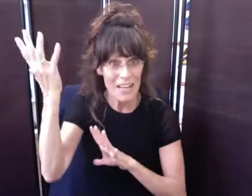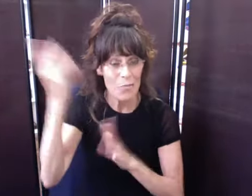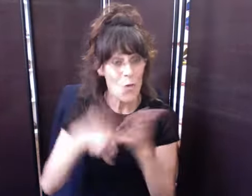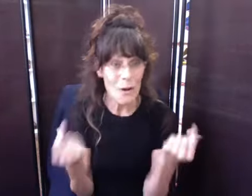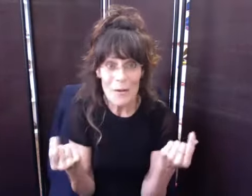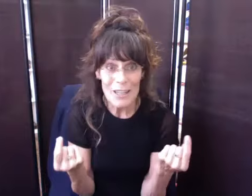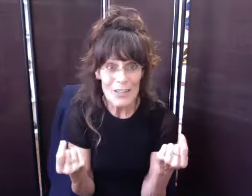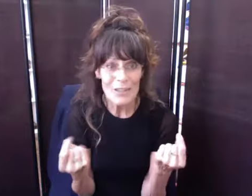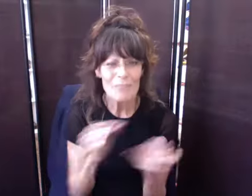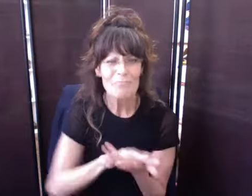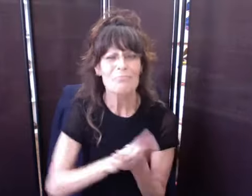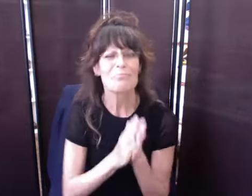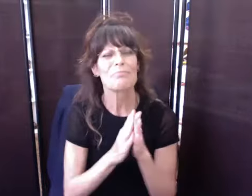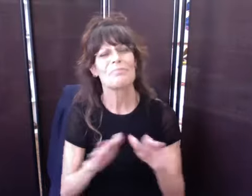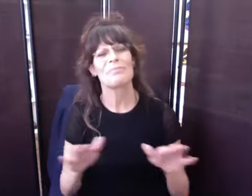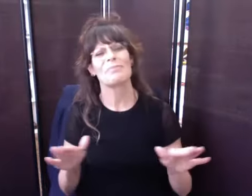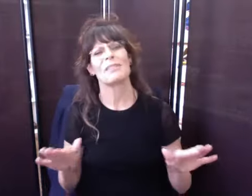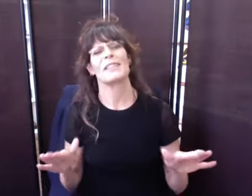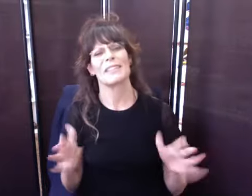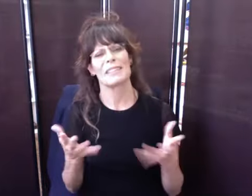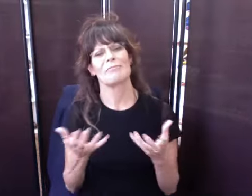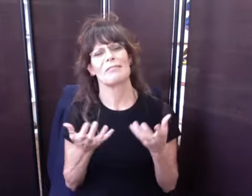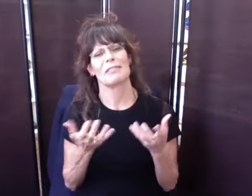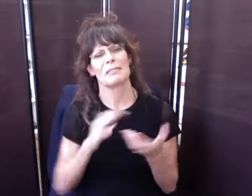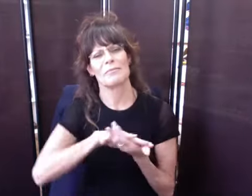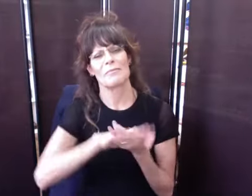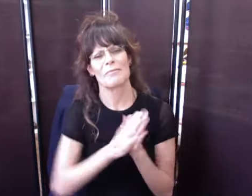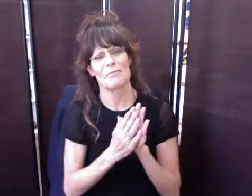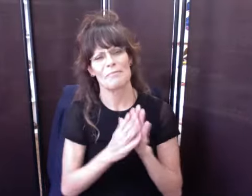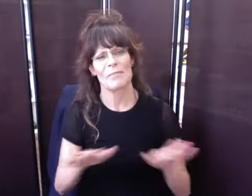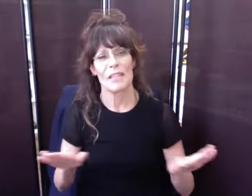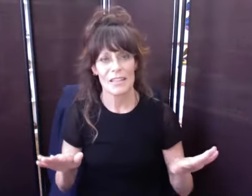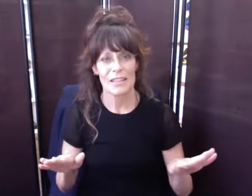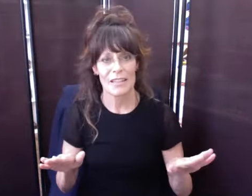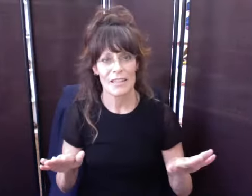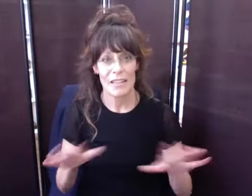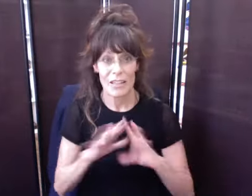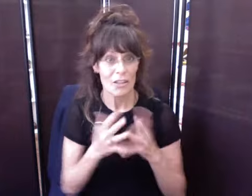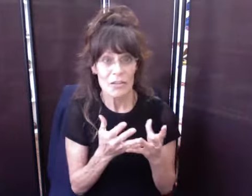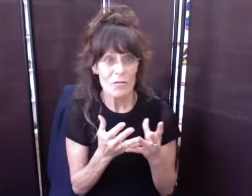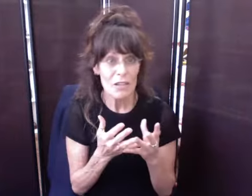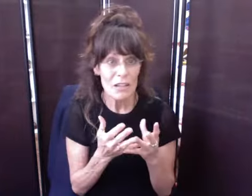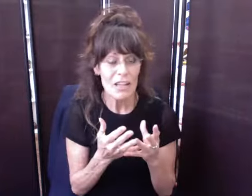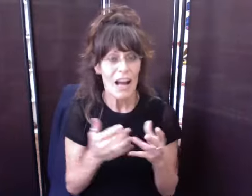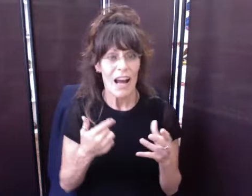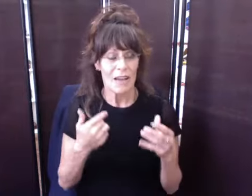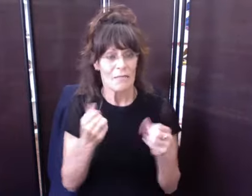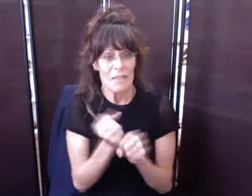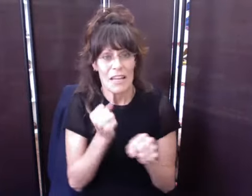peace. Long for peace. So I'm out in the world making crazy decisions, and all of these decisions, drunk or